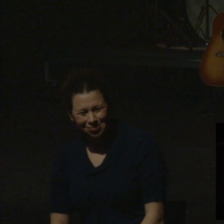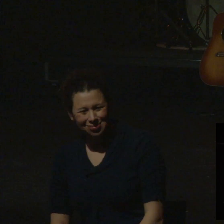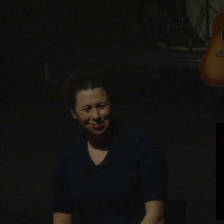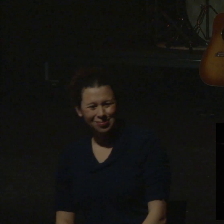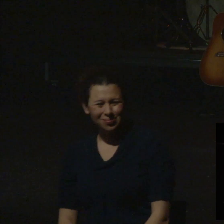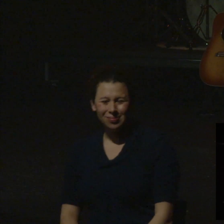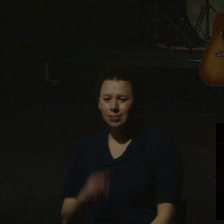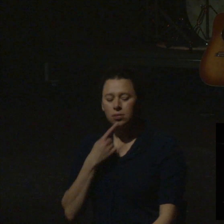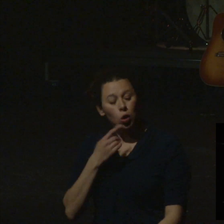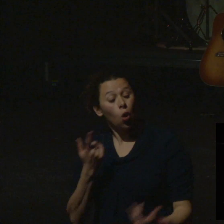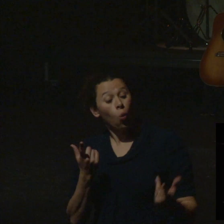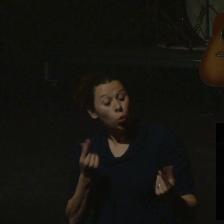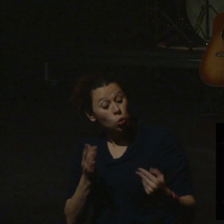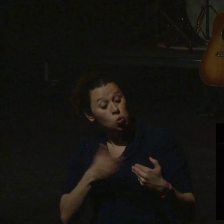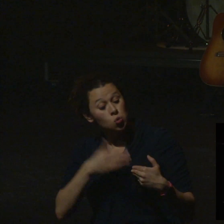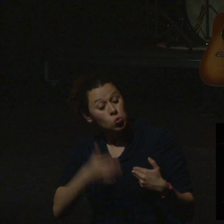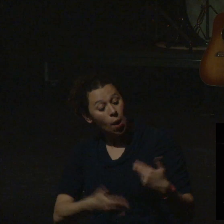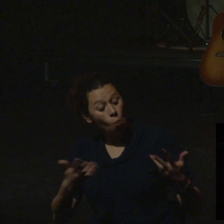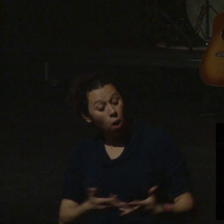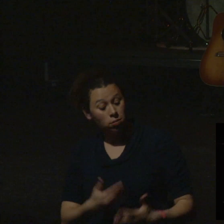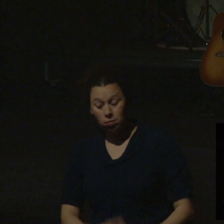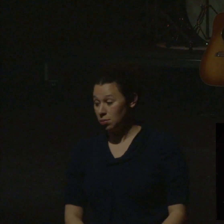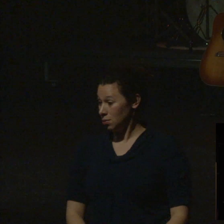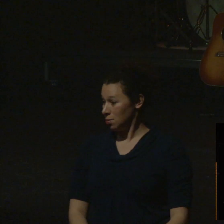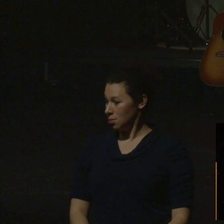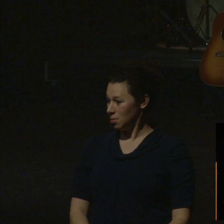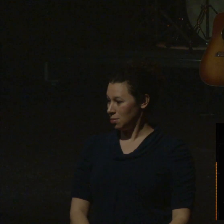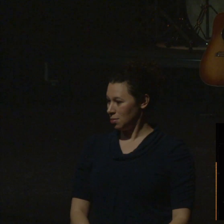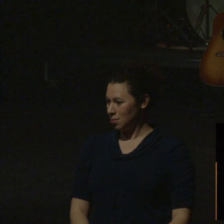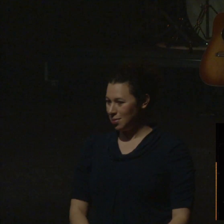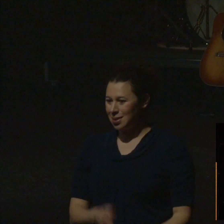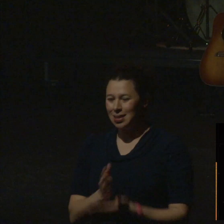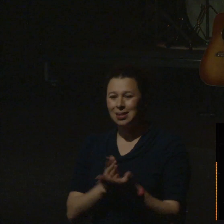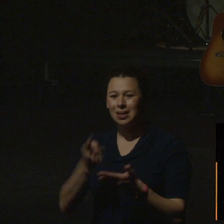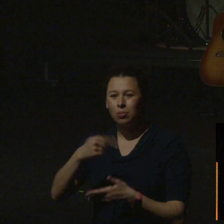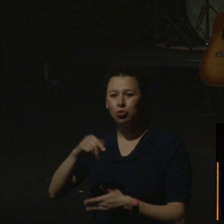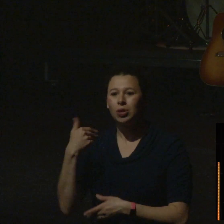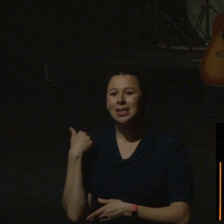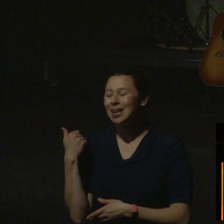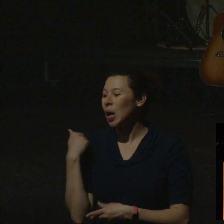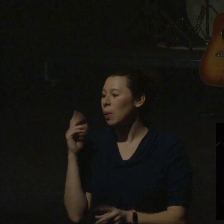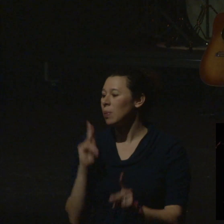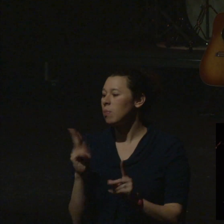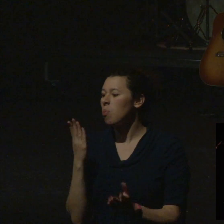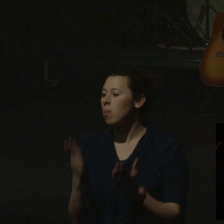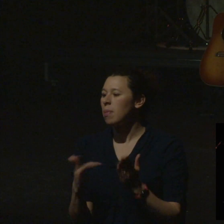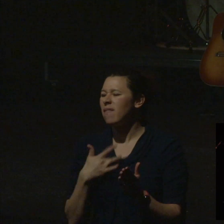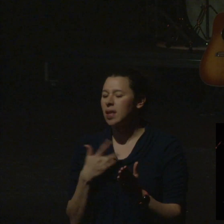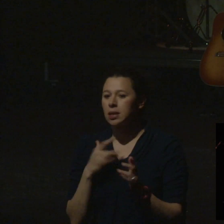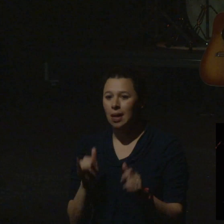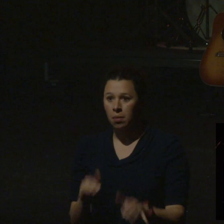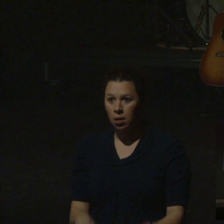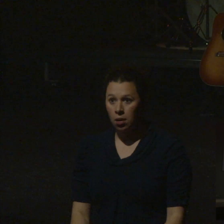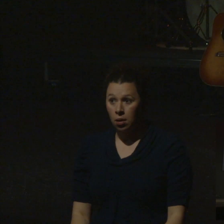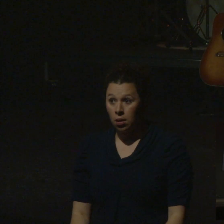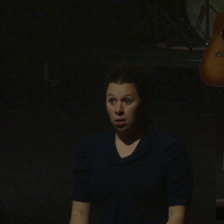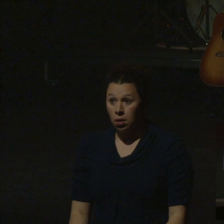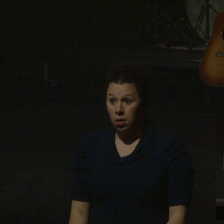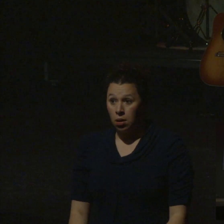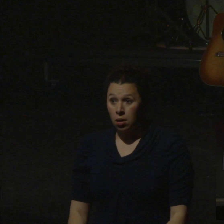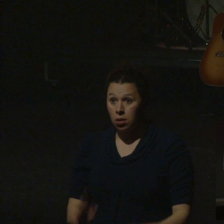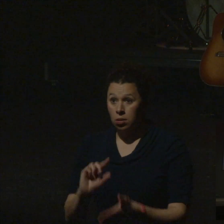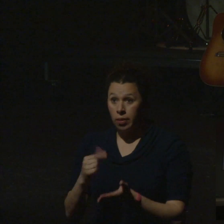He's like, what's next? And some of you young people could be feeling the very same thing. Graduation is in like